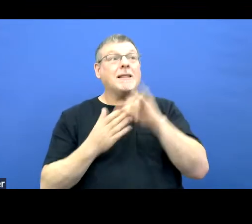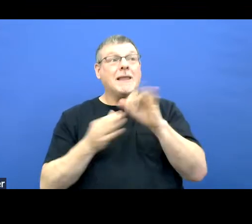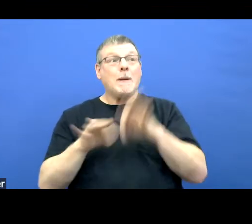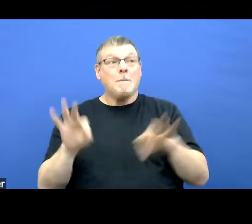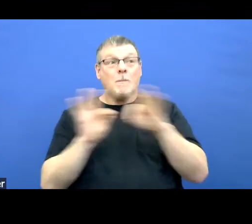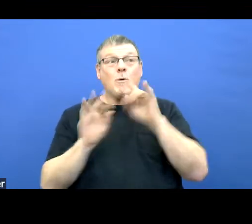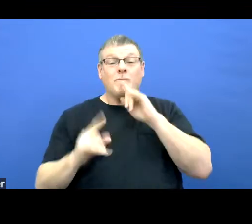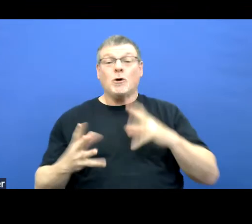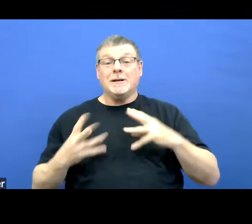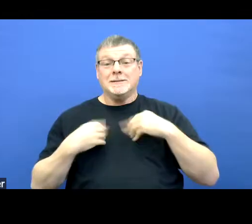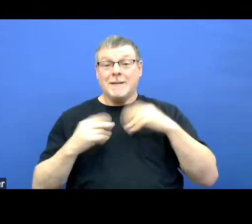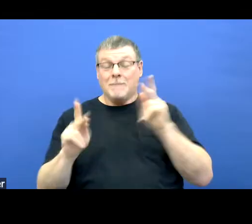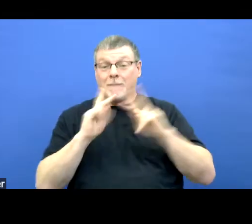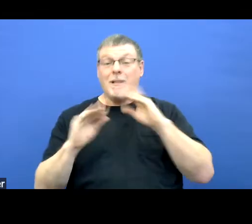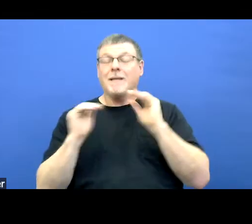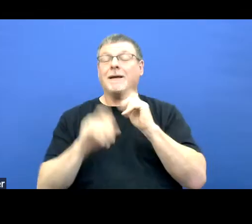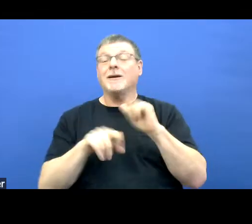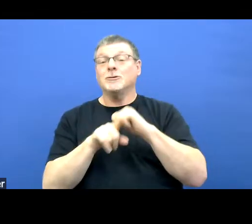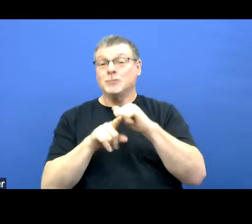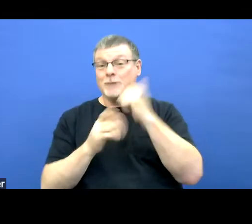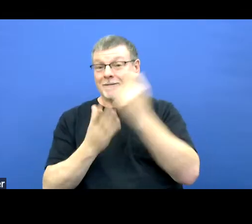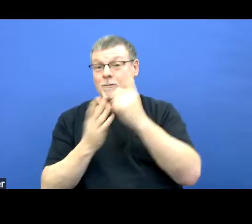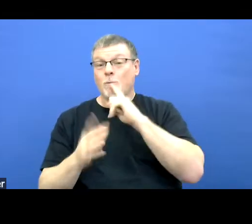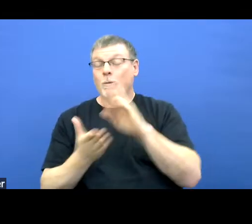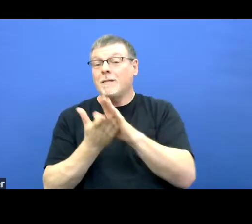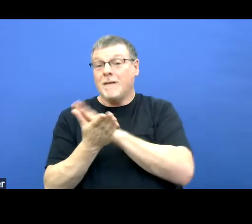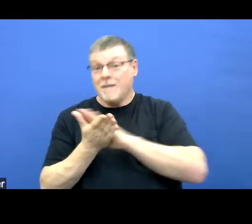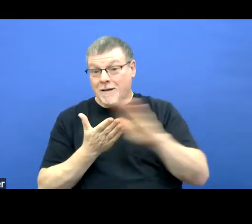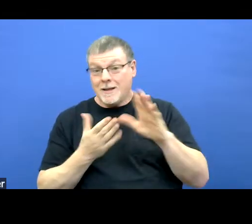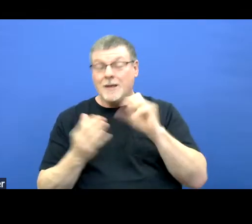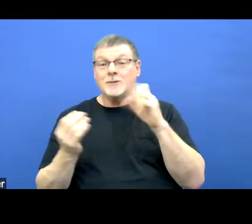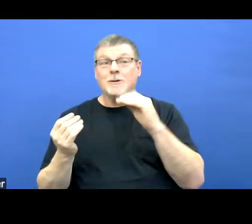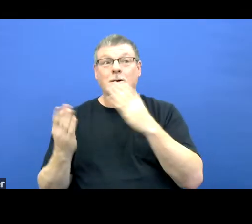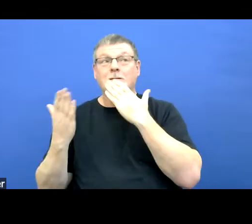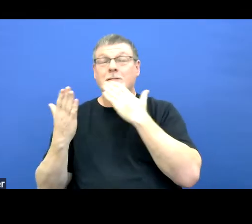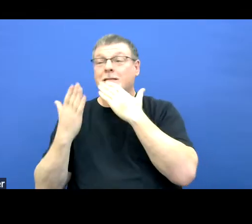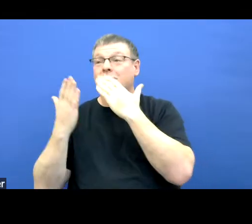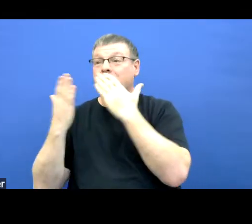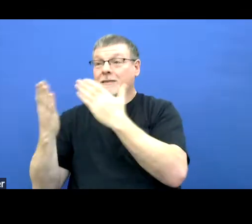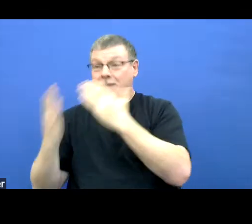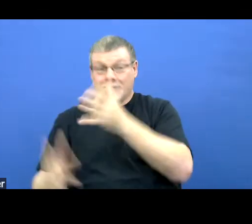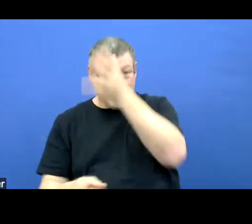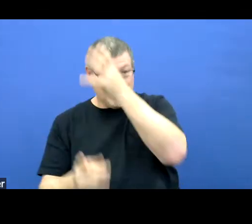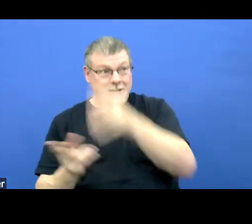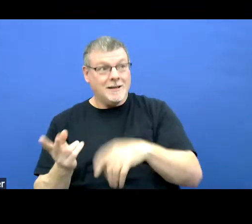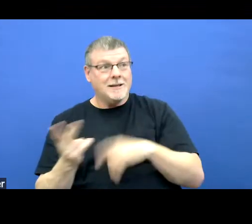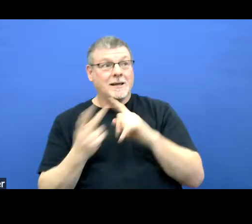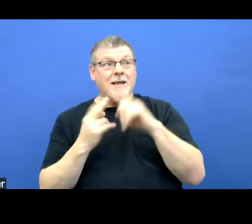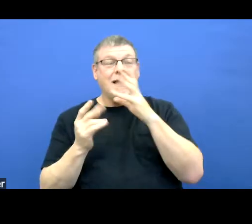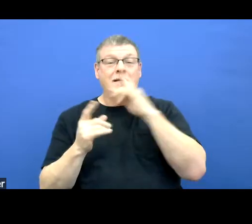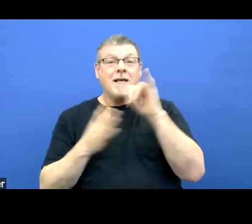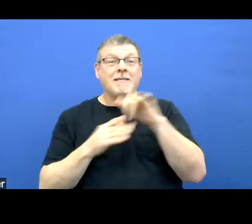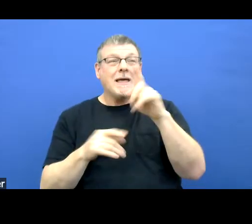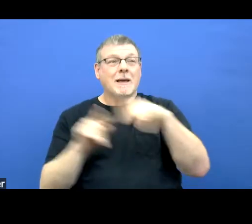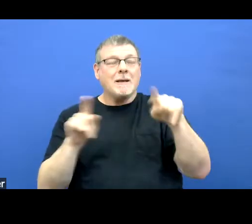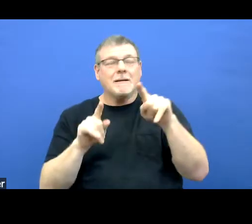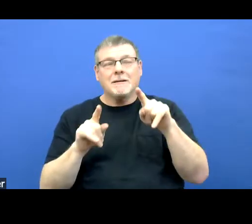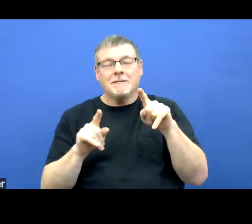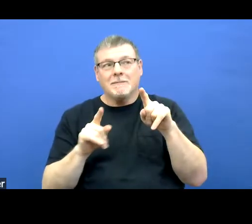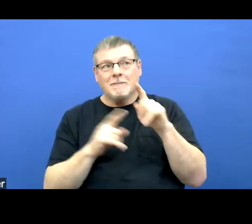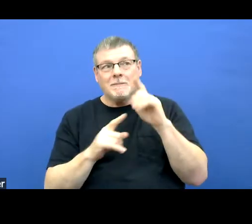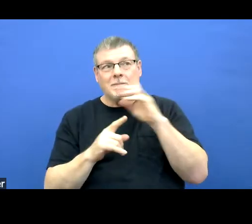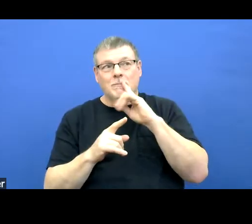respecting people and treating everyone with kindness. So I want to say thank you, Dad. The values that you've instilled in me